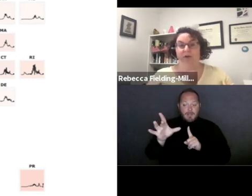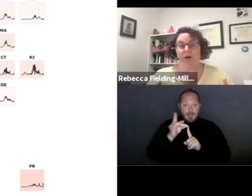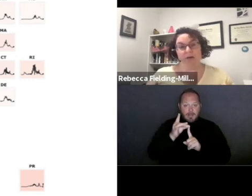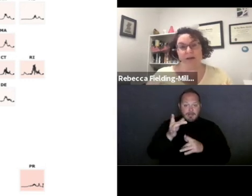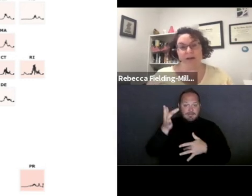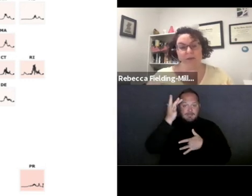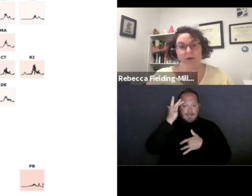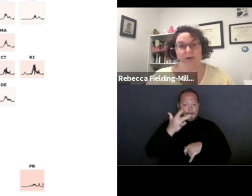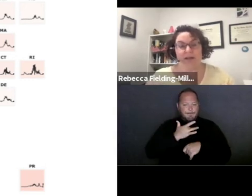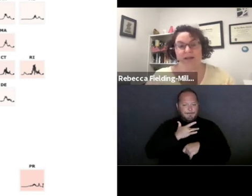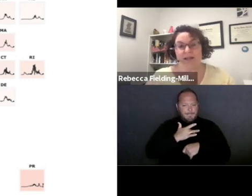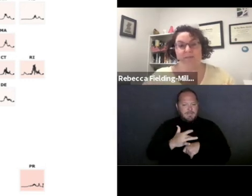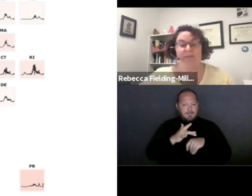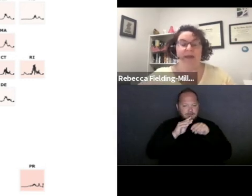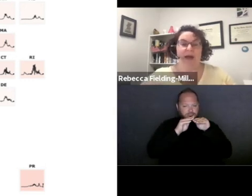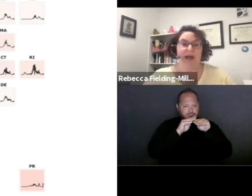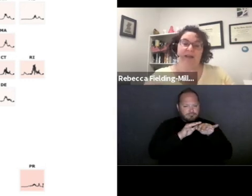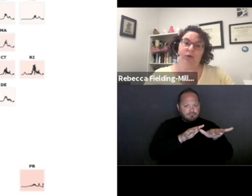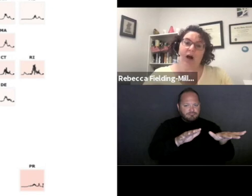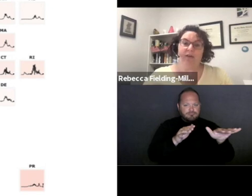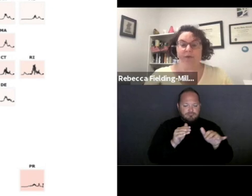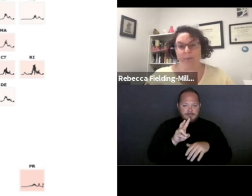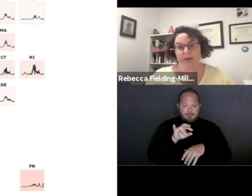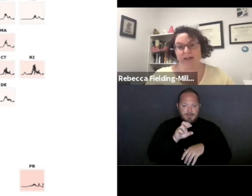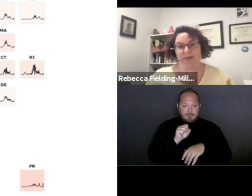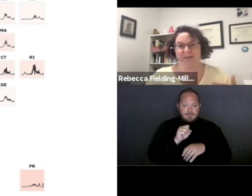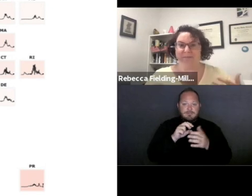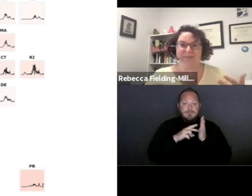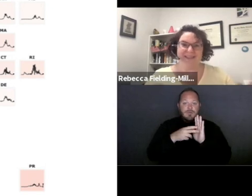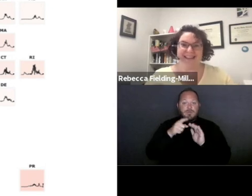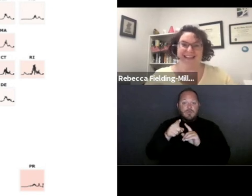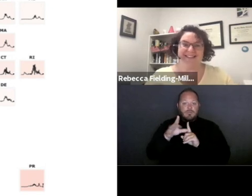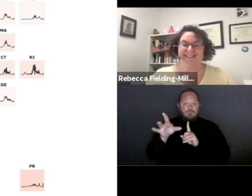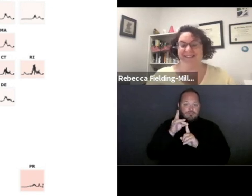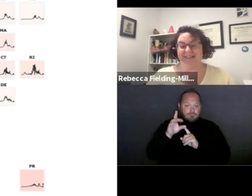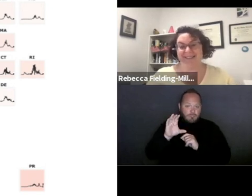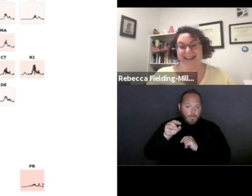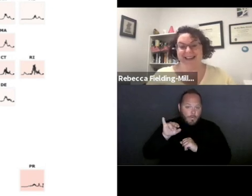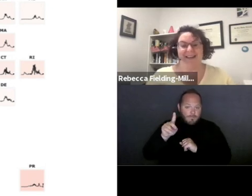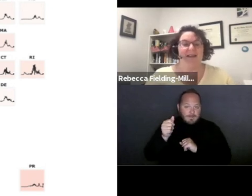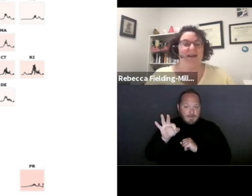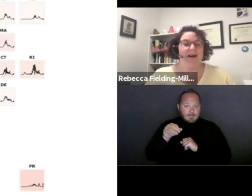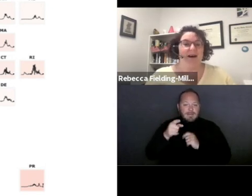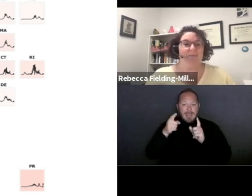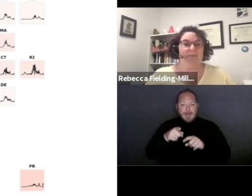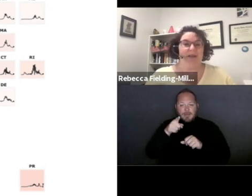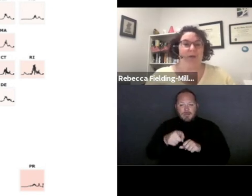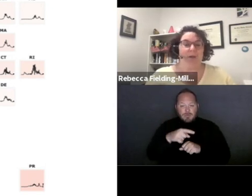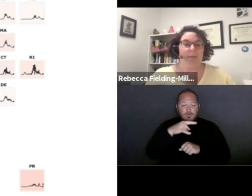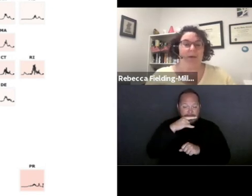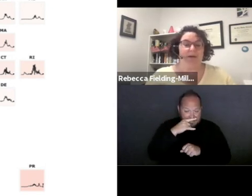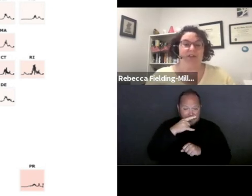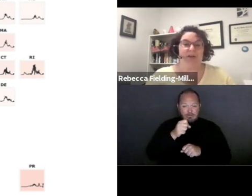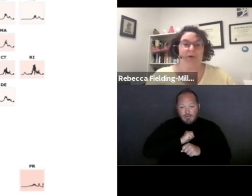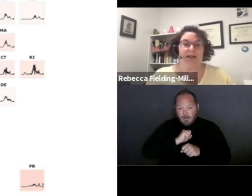if you are infected with COVID-19 and you cough or breathe or sneeze or sing, you